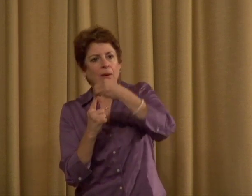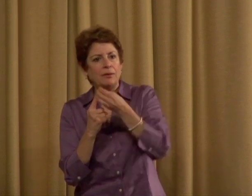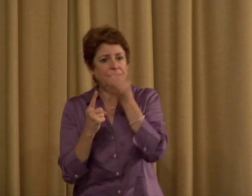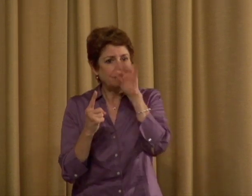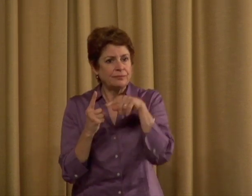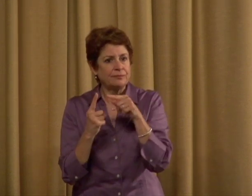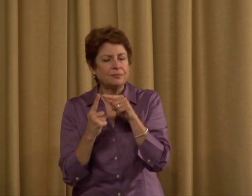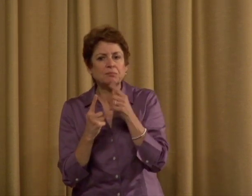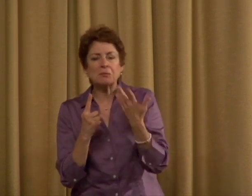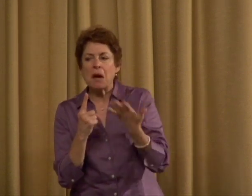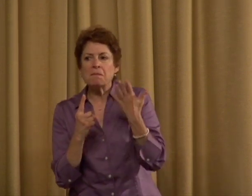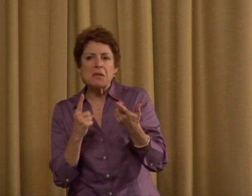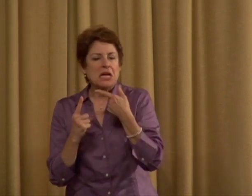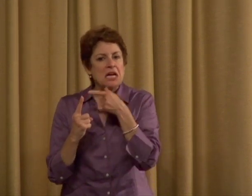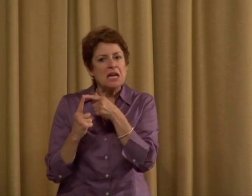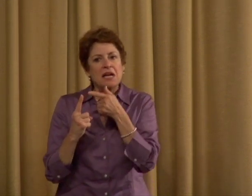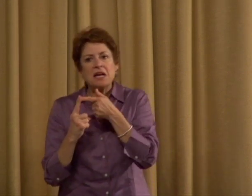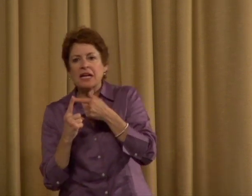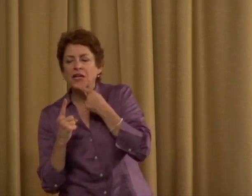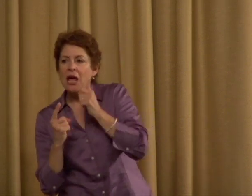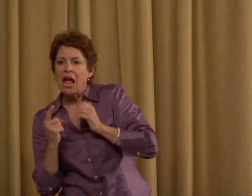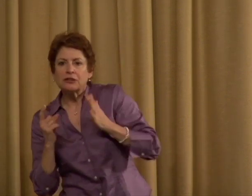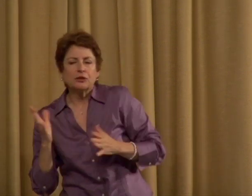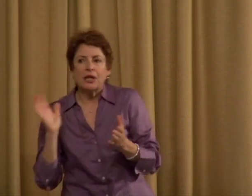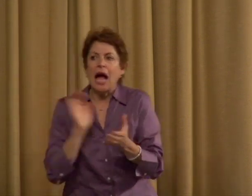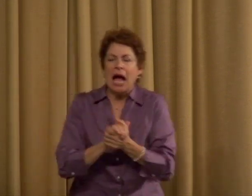It's like the shell of a deaf person.